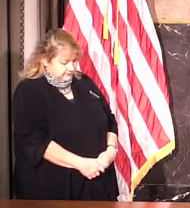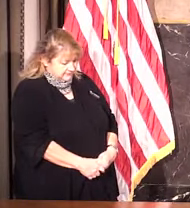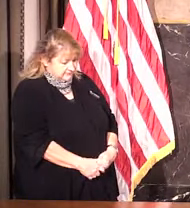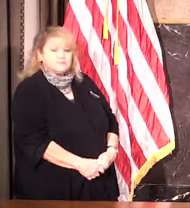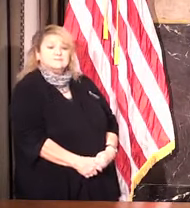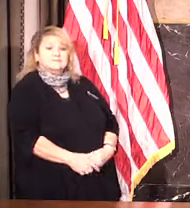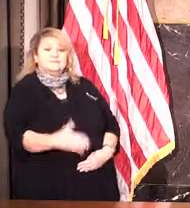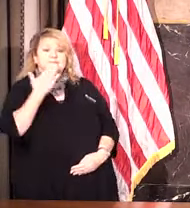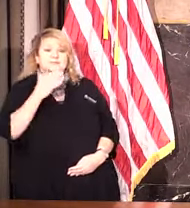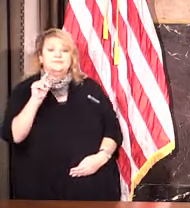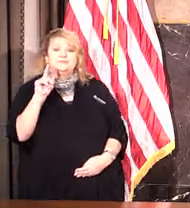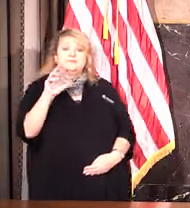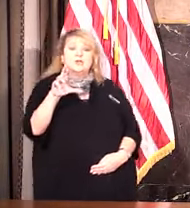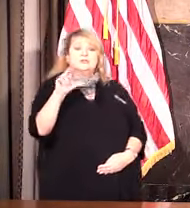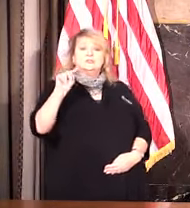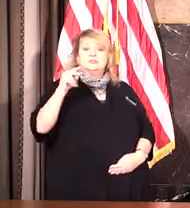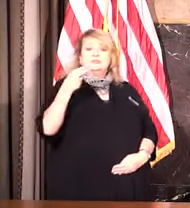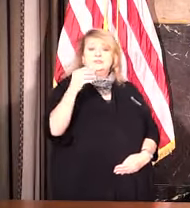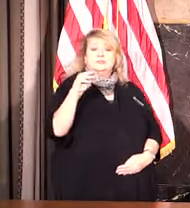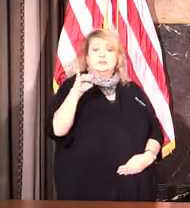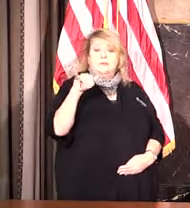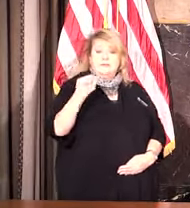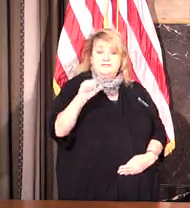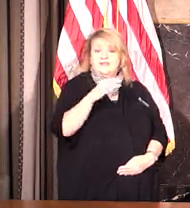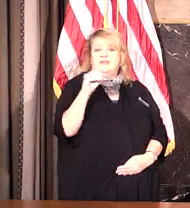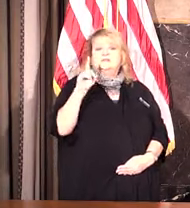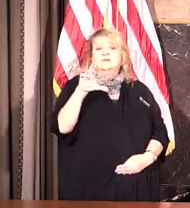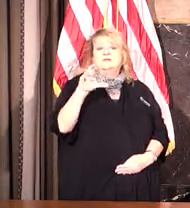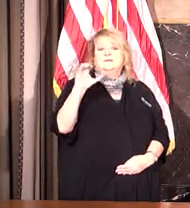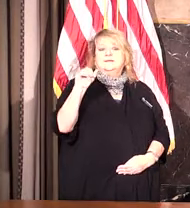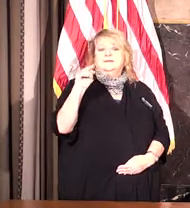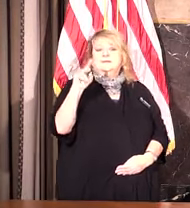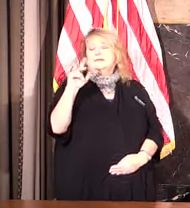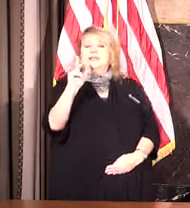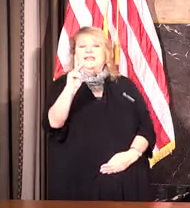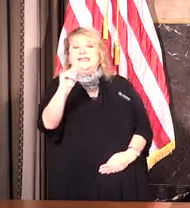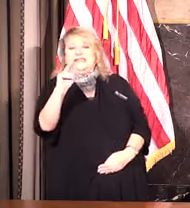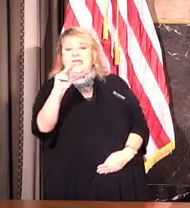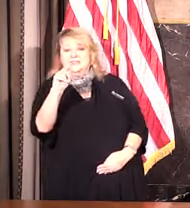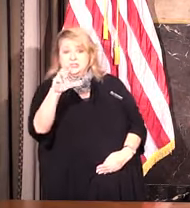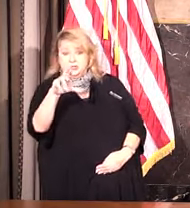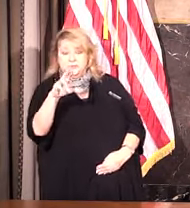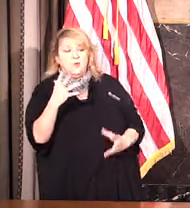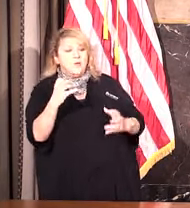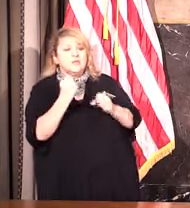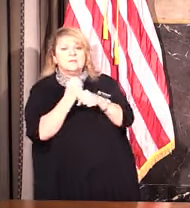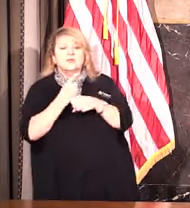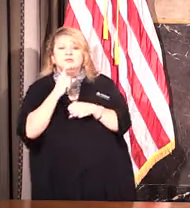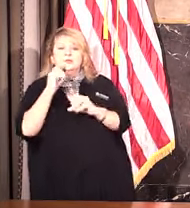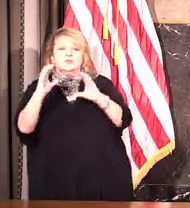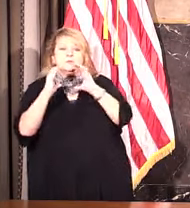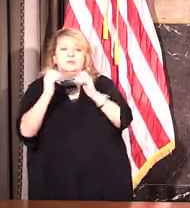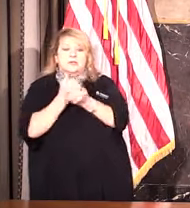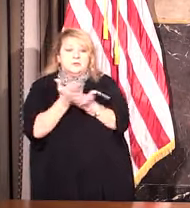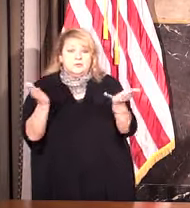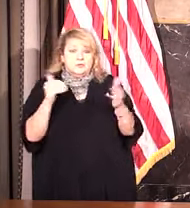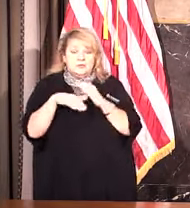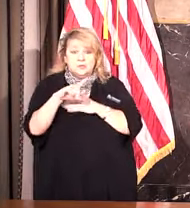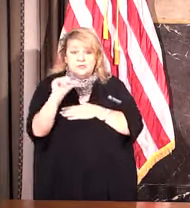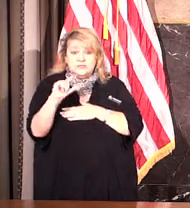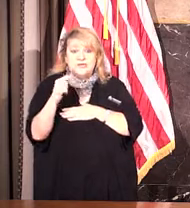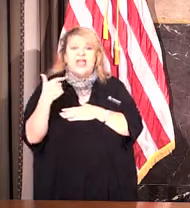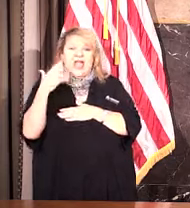Thank you, Dr. Thomas and Dr. Cantor. And in order to make sure we're communicating with the people of Louisiana, we are using lots